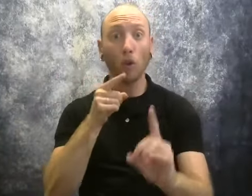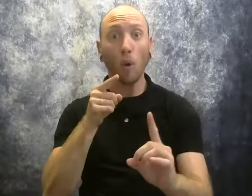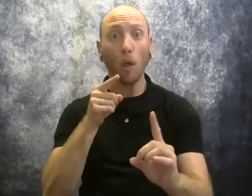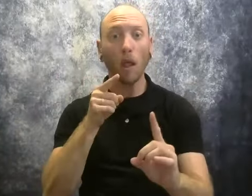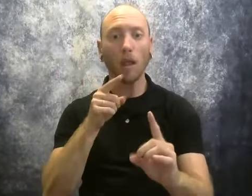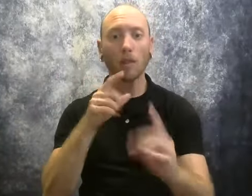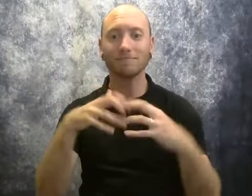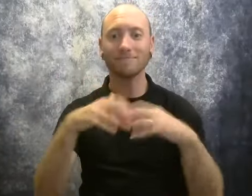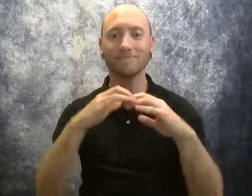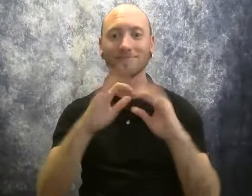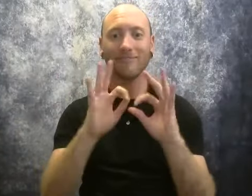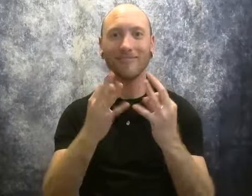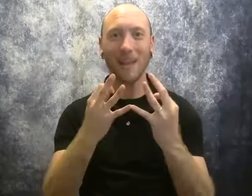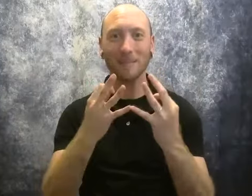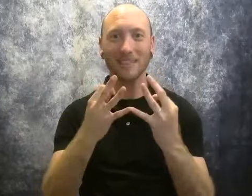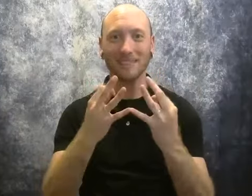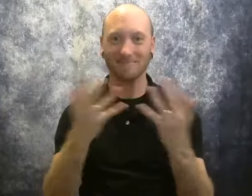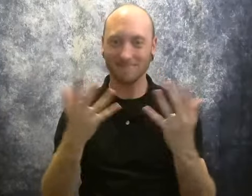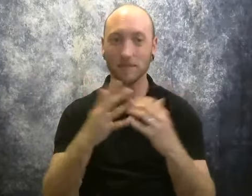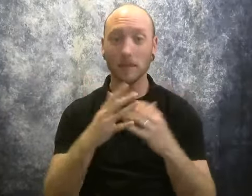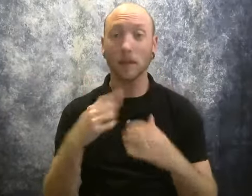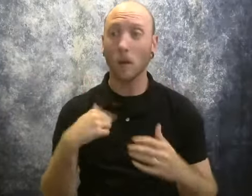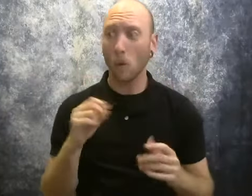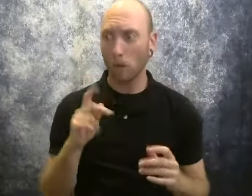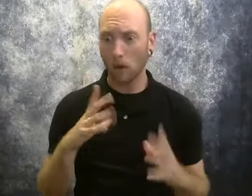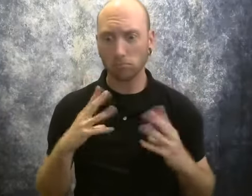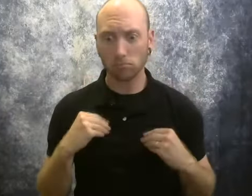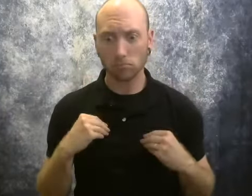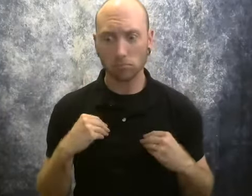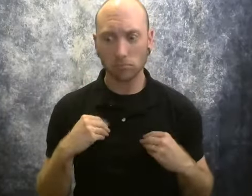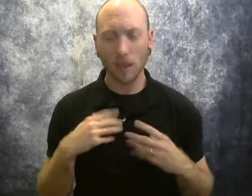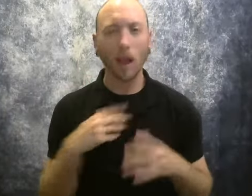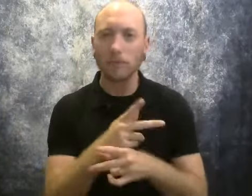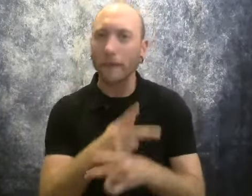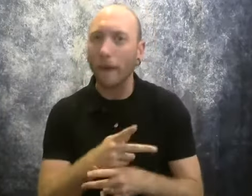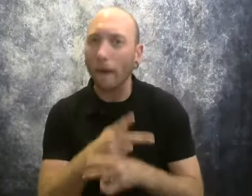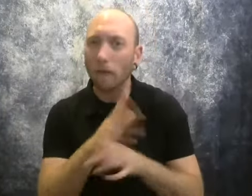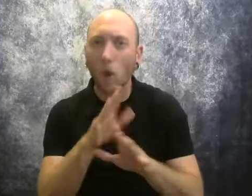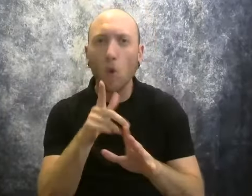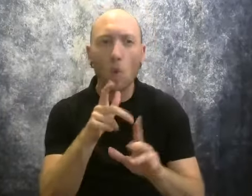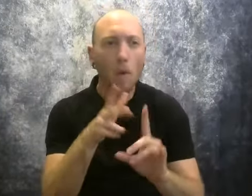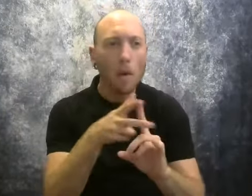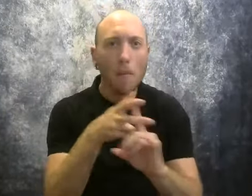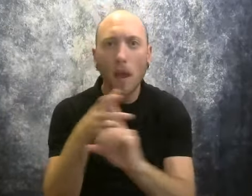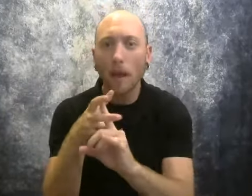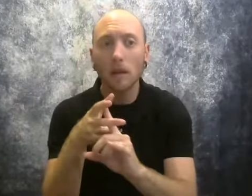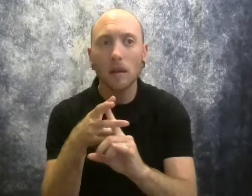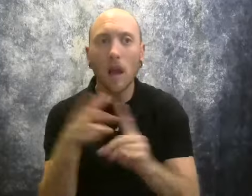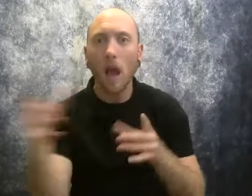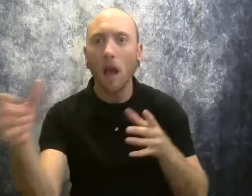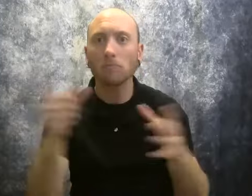people that you've got, and create a family, the family that you know. And so I did that, and that was quite powerful, really, because